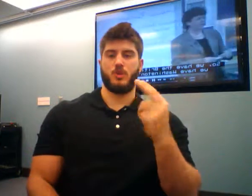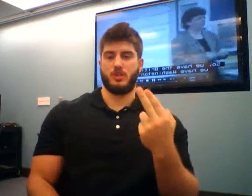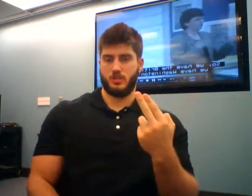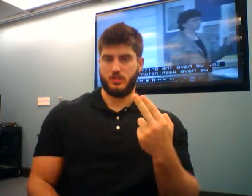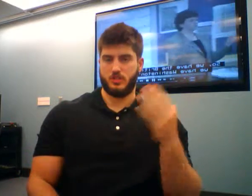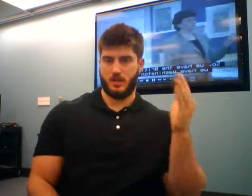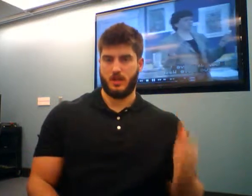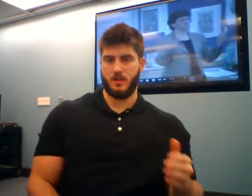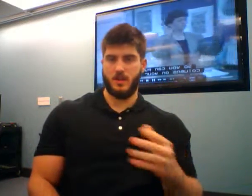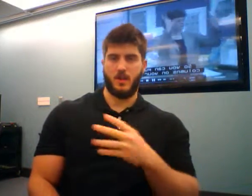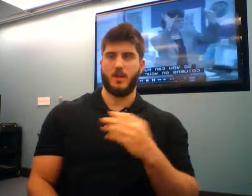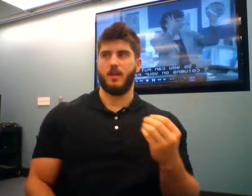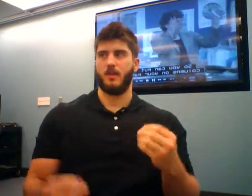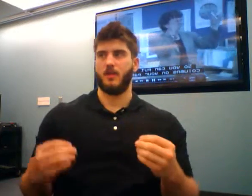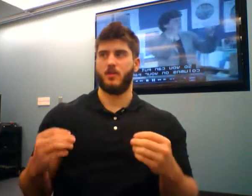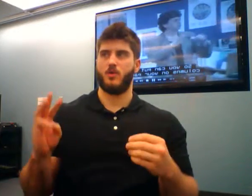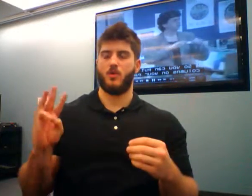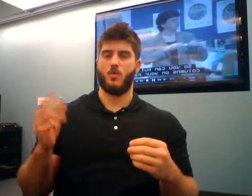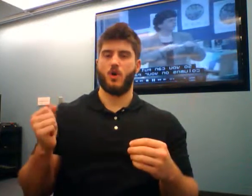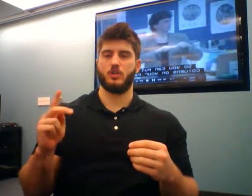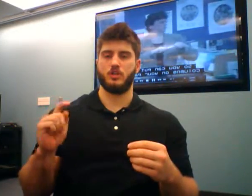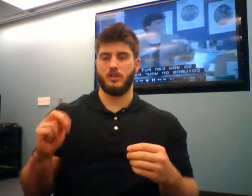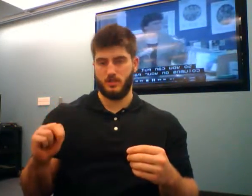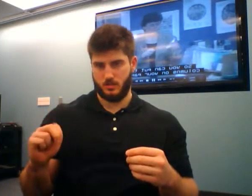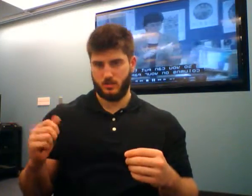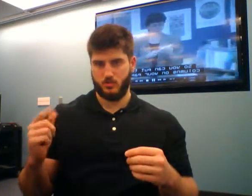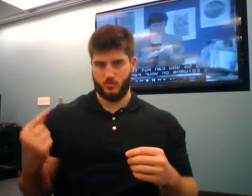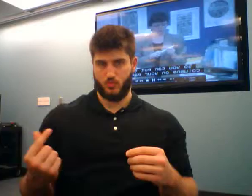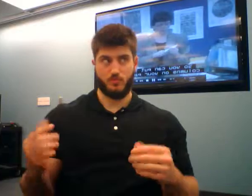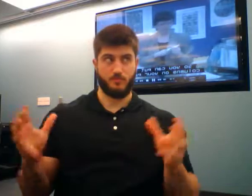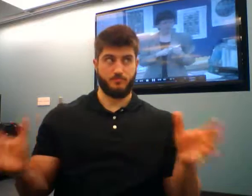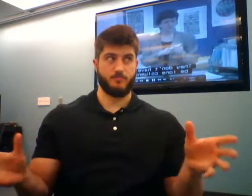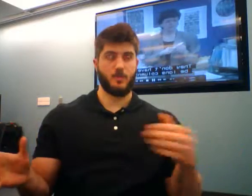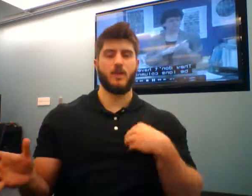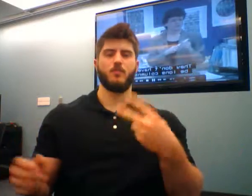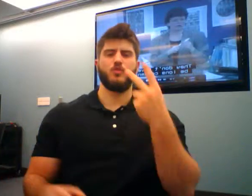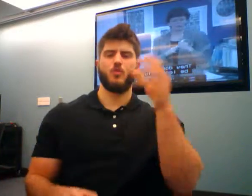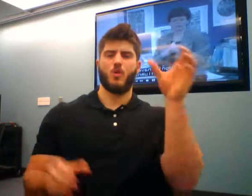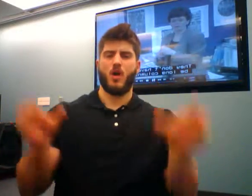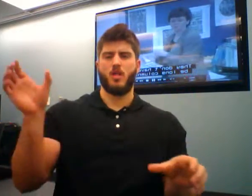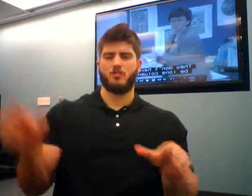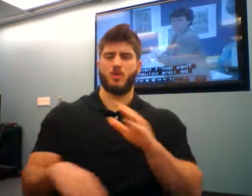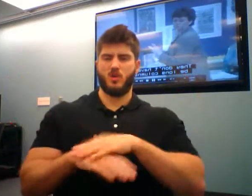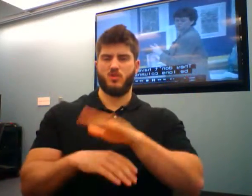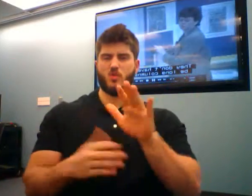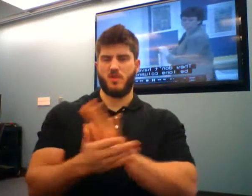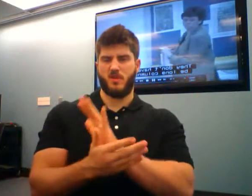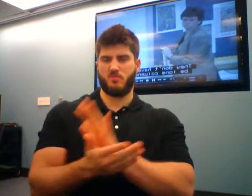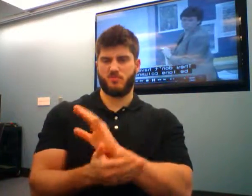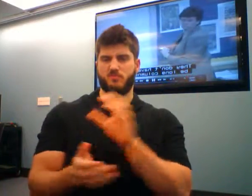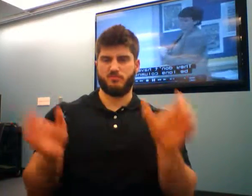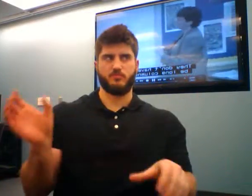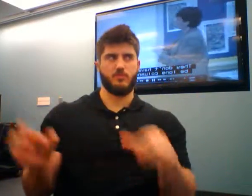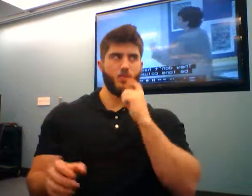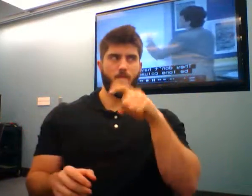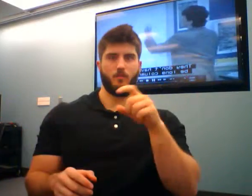and we have Washington's group. So you can put 2 columns on your paper. Don't have to be long columns.